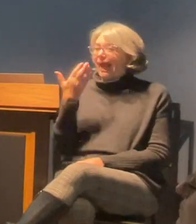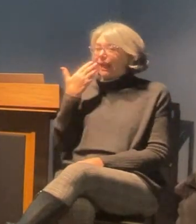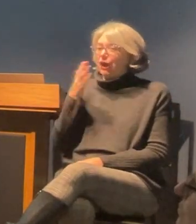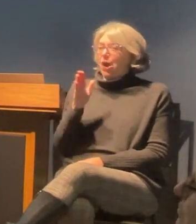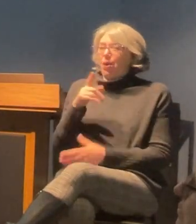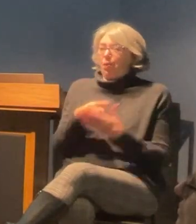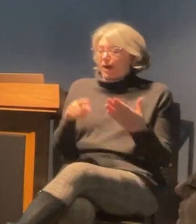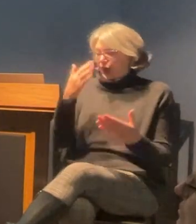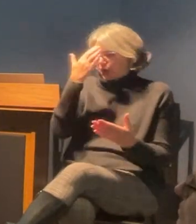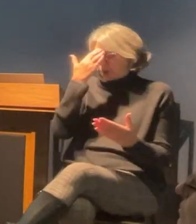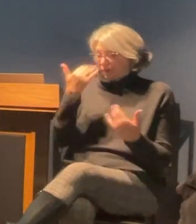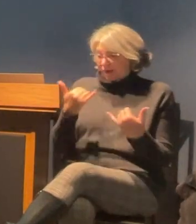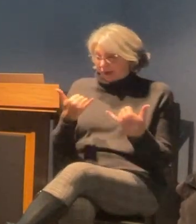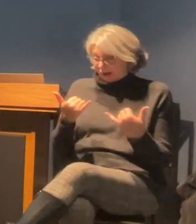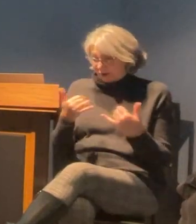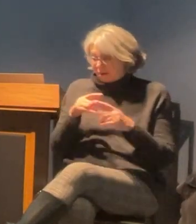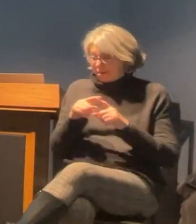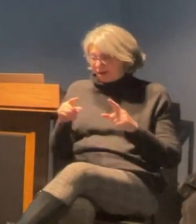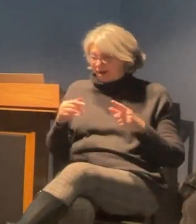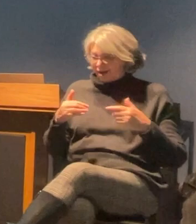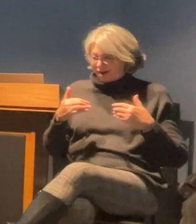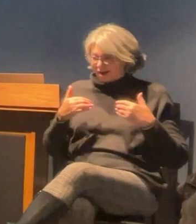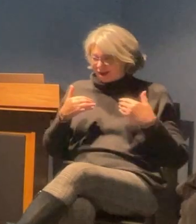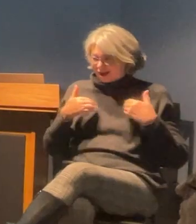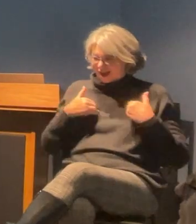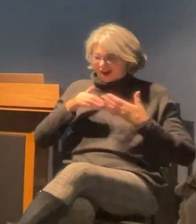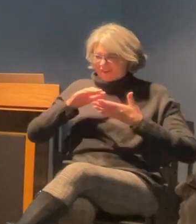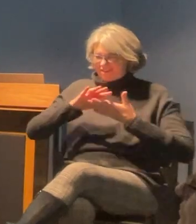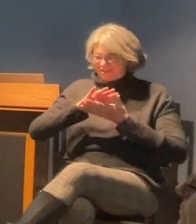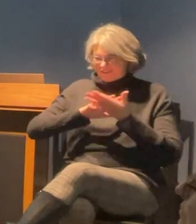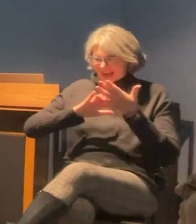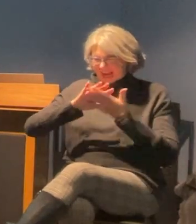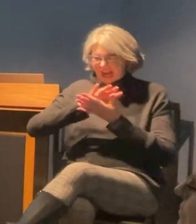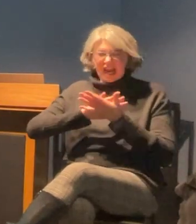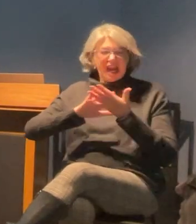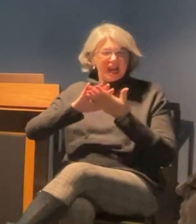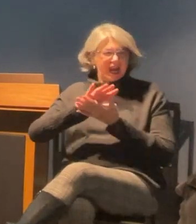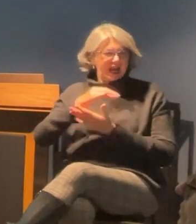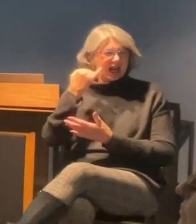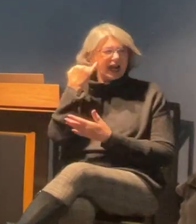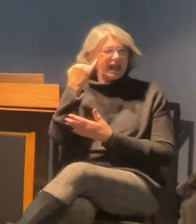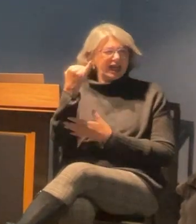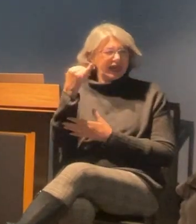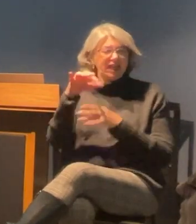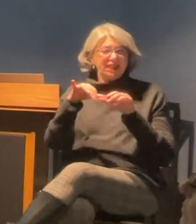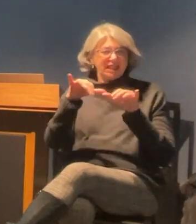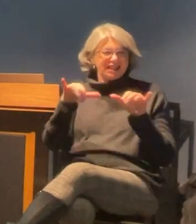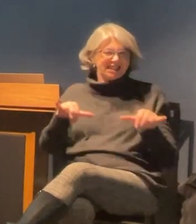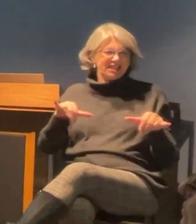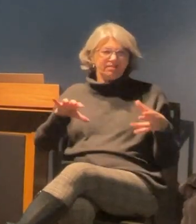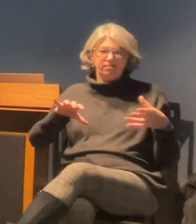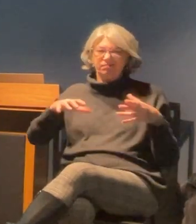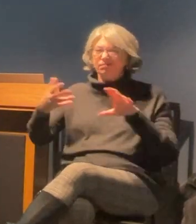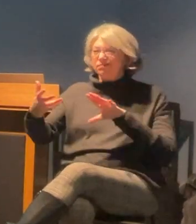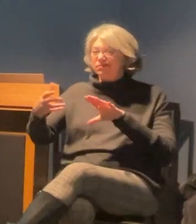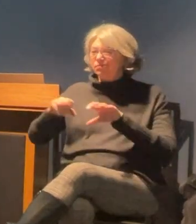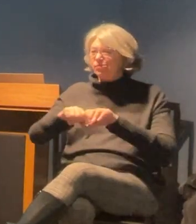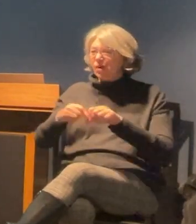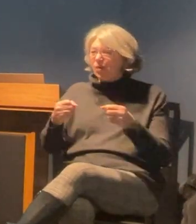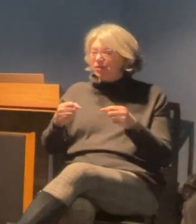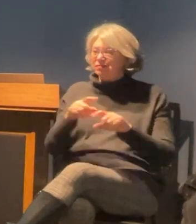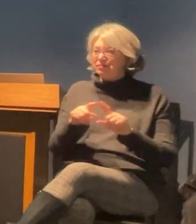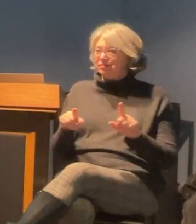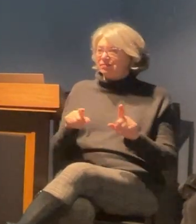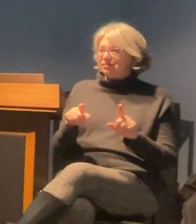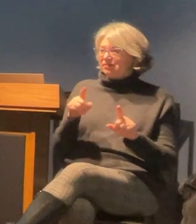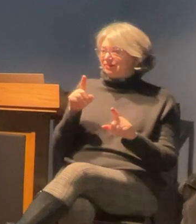know what I know today, but I had a vague idea that the system is broken. But I felt like, okay, I